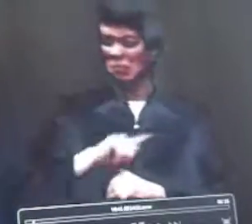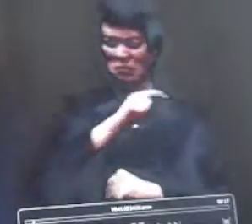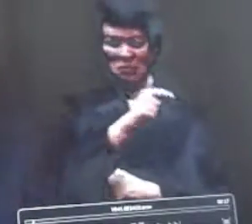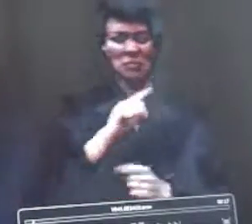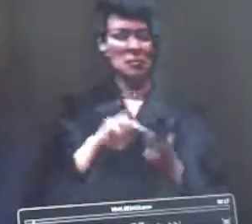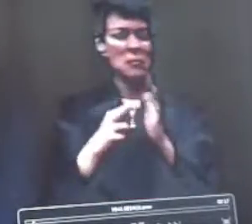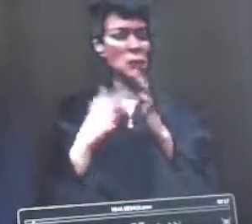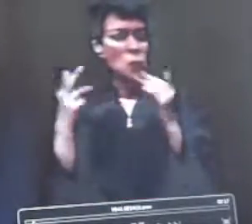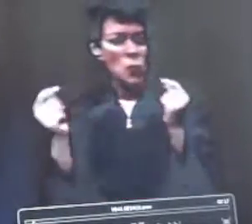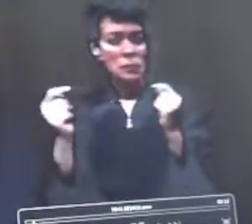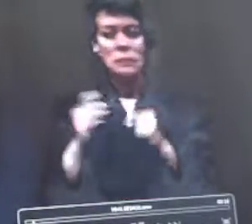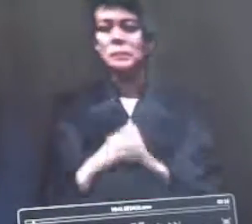field.